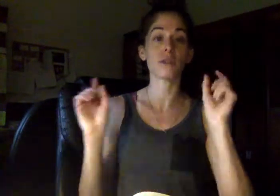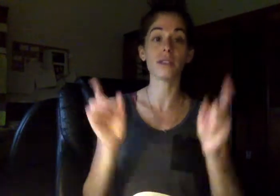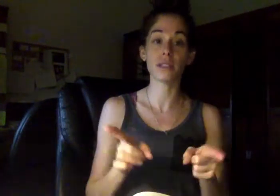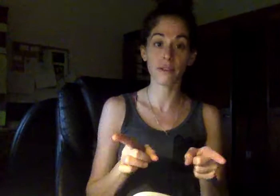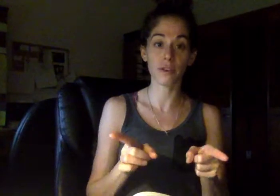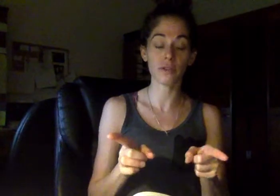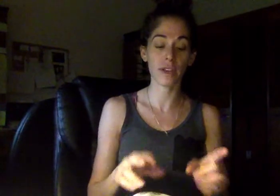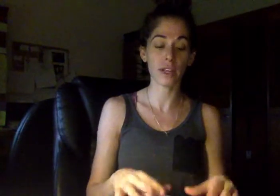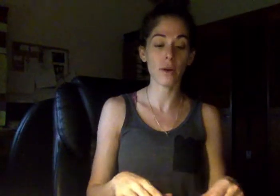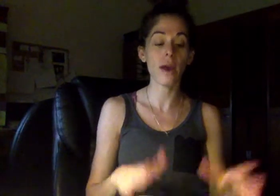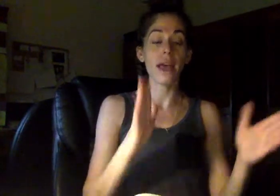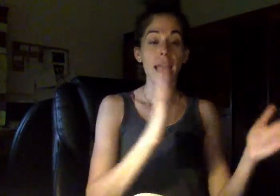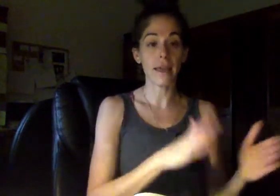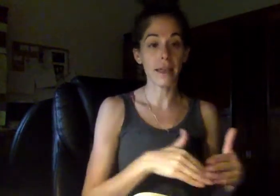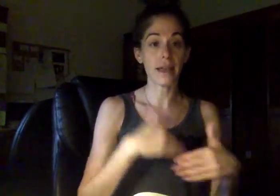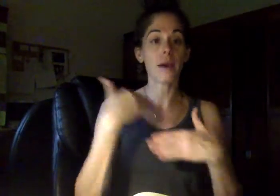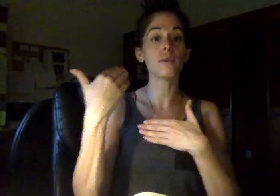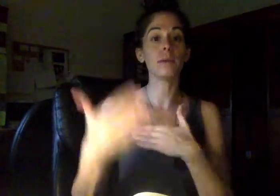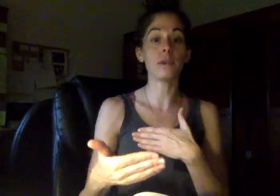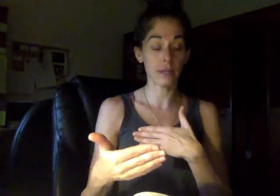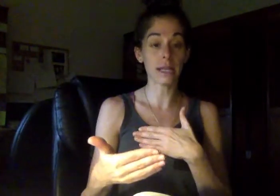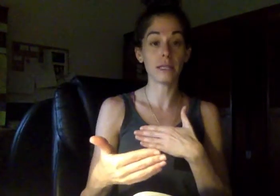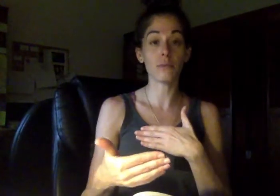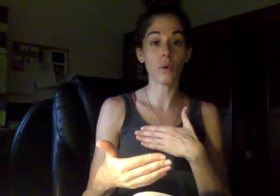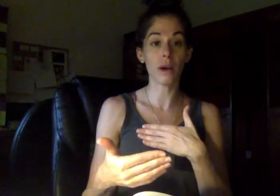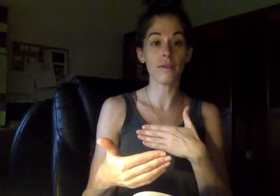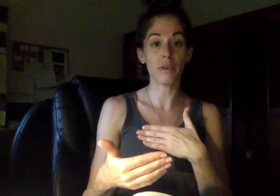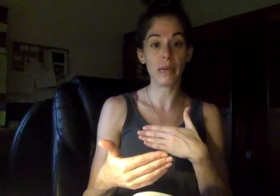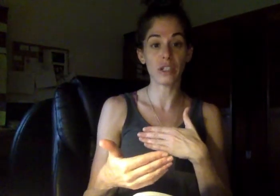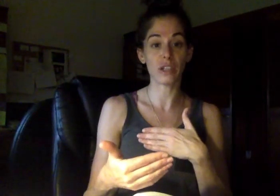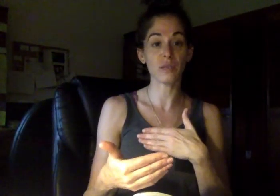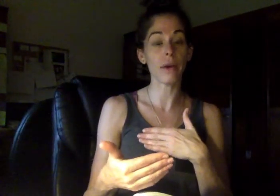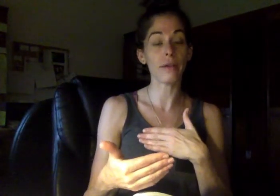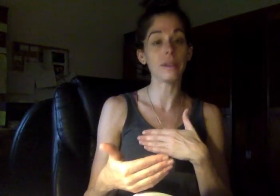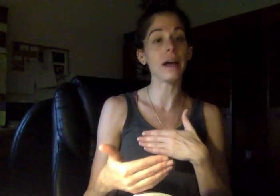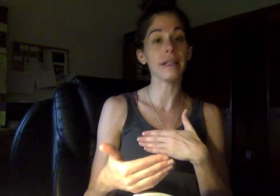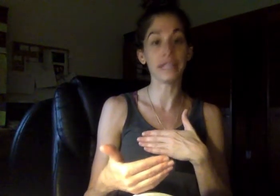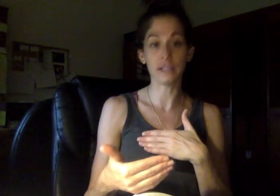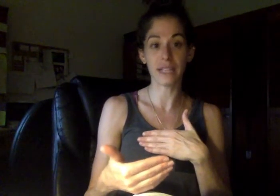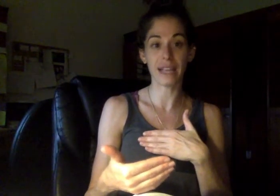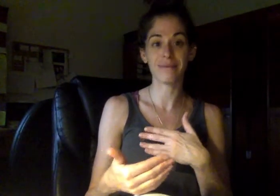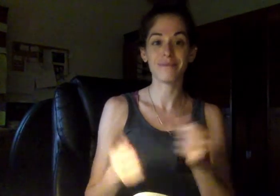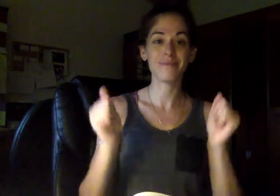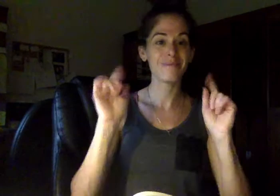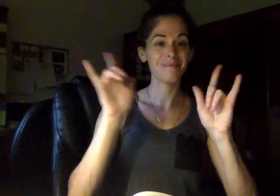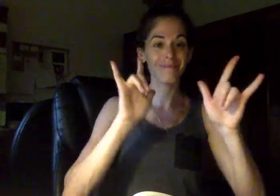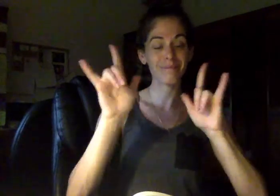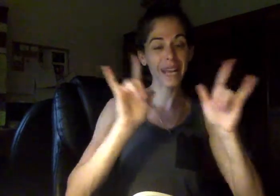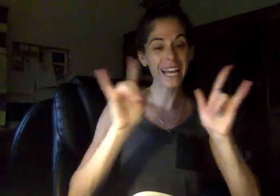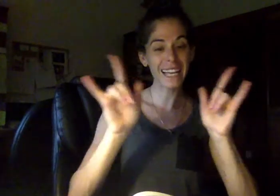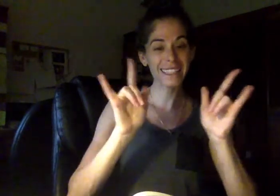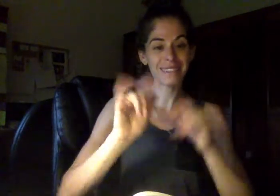this is the first video, and I will be sending more information as well later today. Bye, guys.